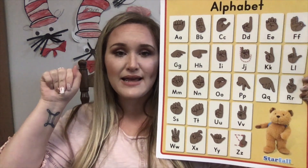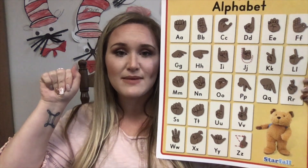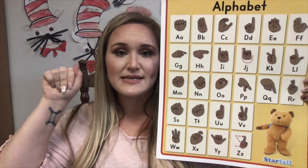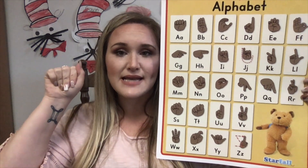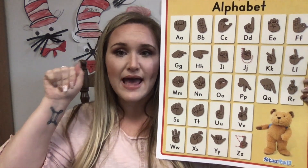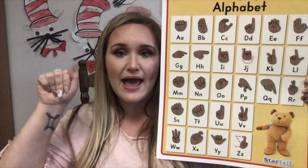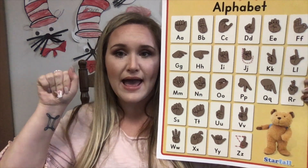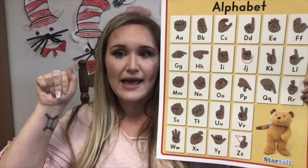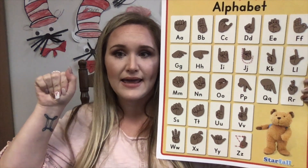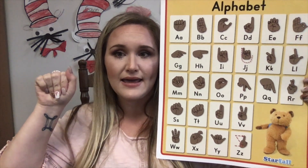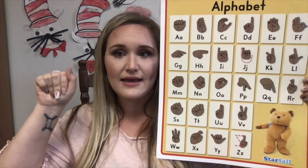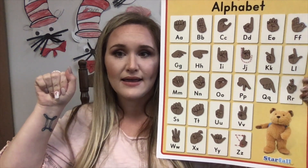is